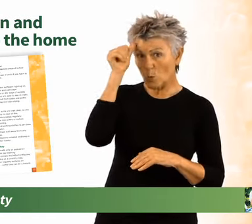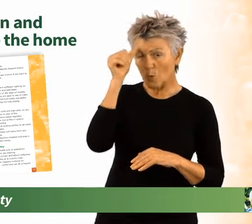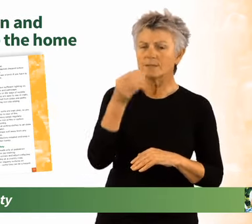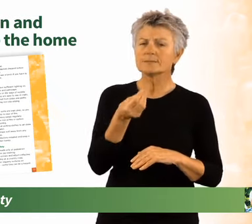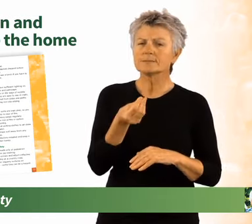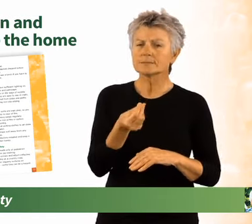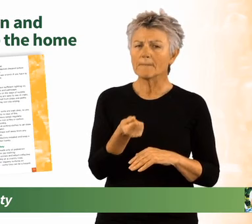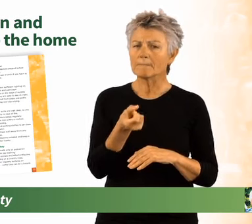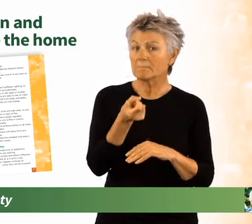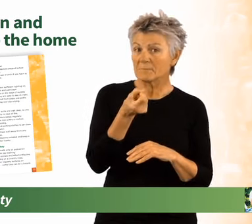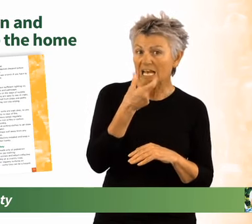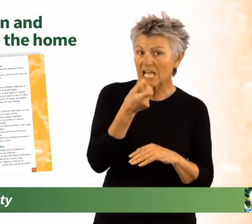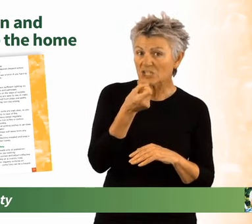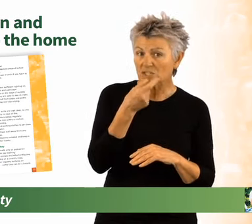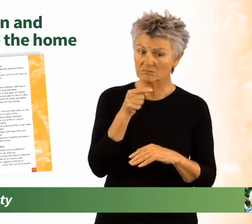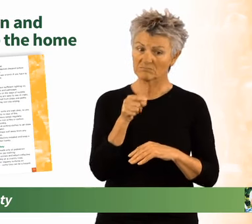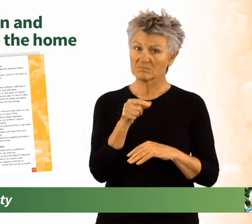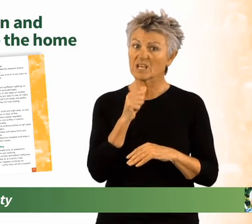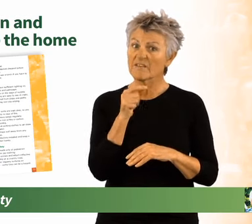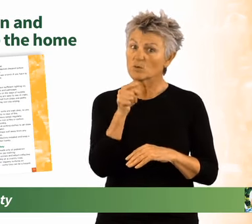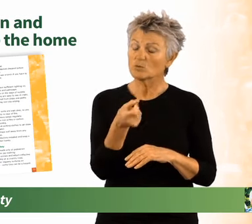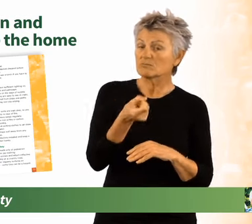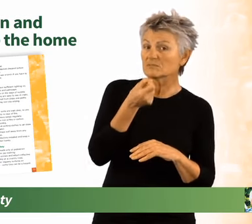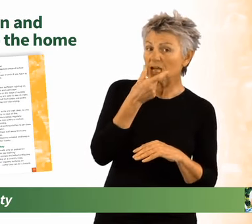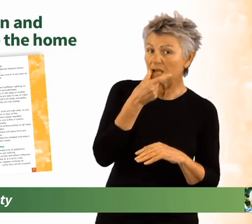Be aware that some medications may make you drowsy.